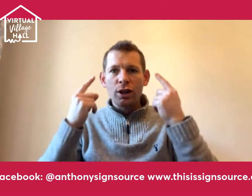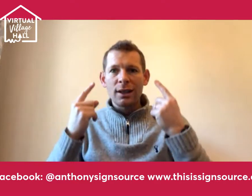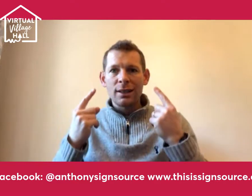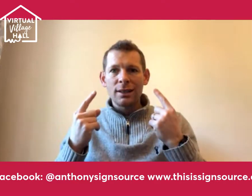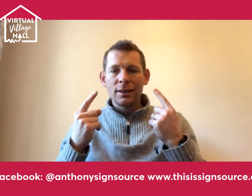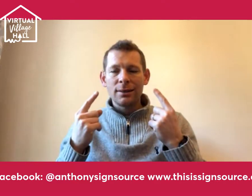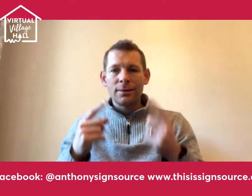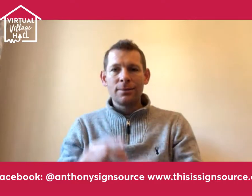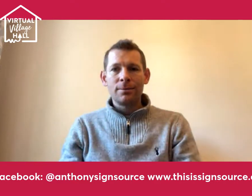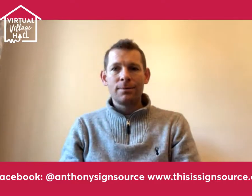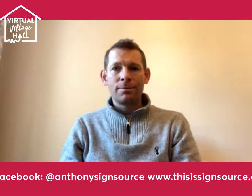Curly hair.